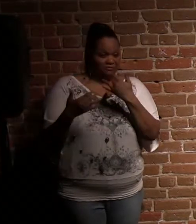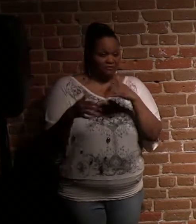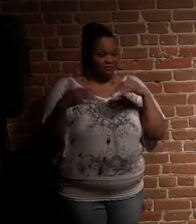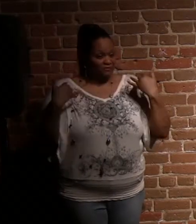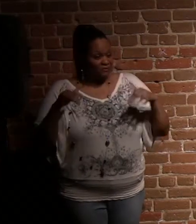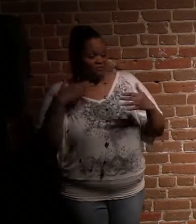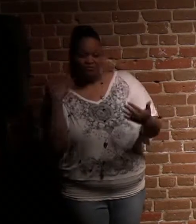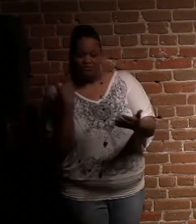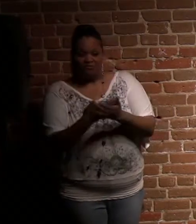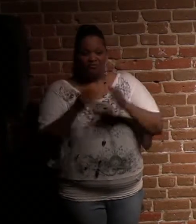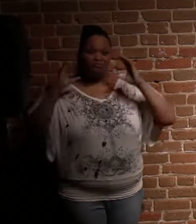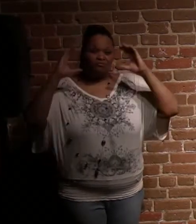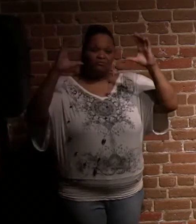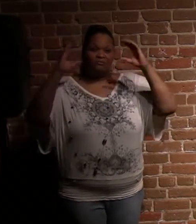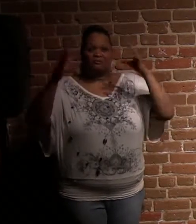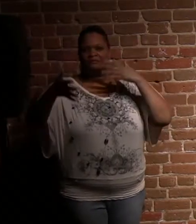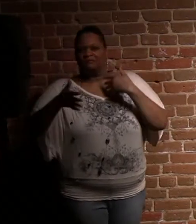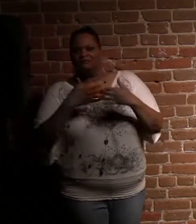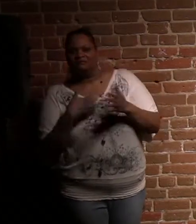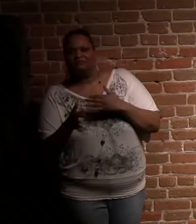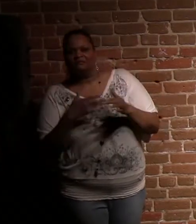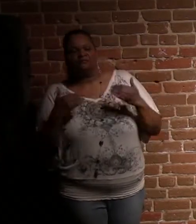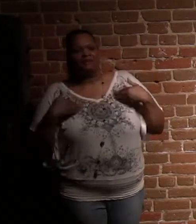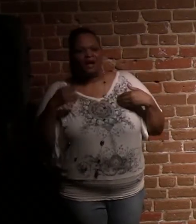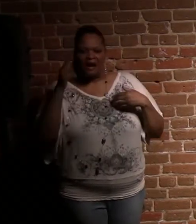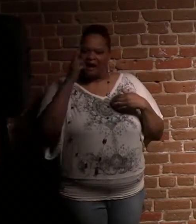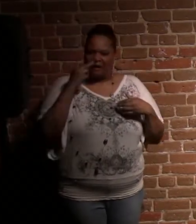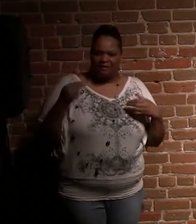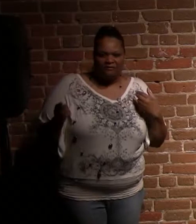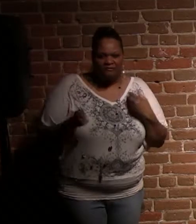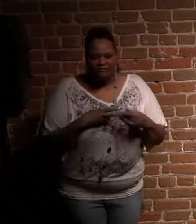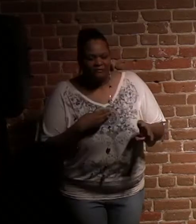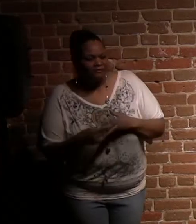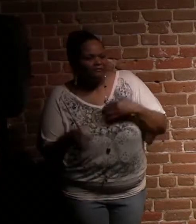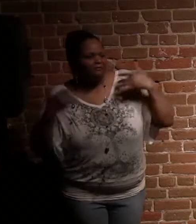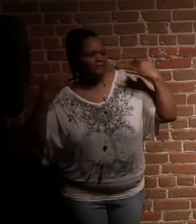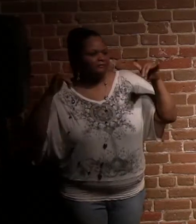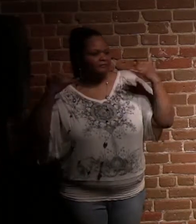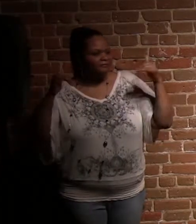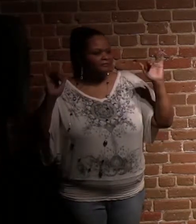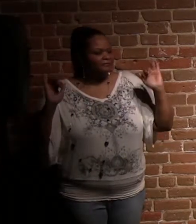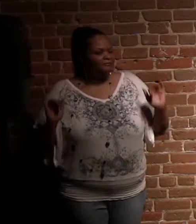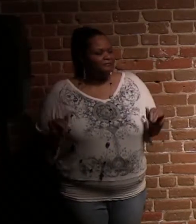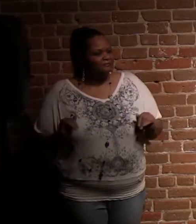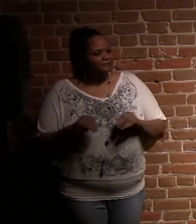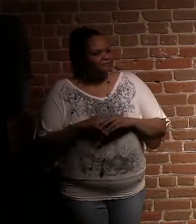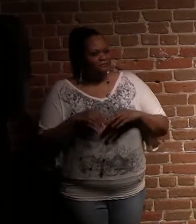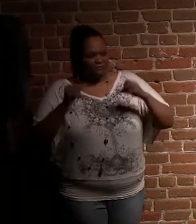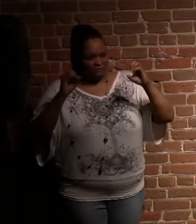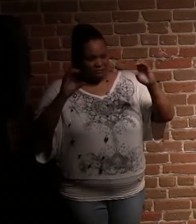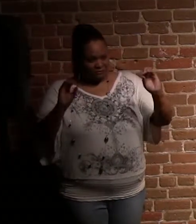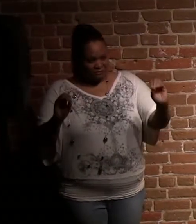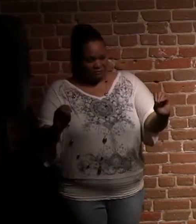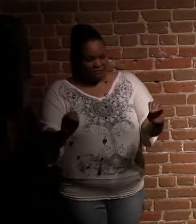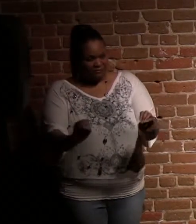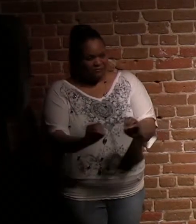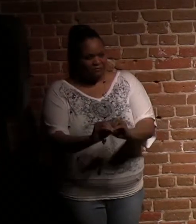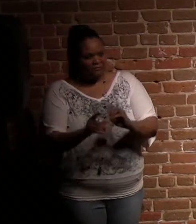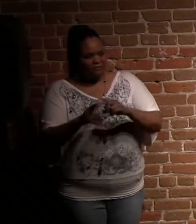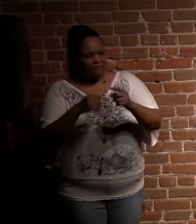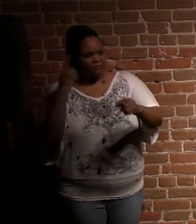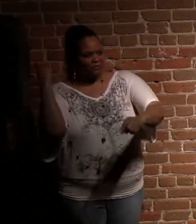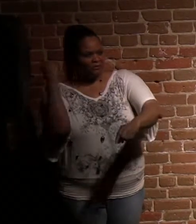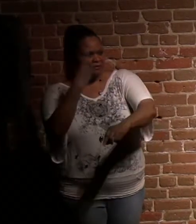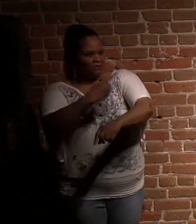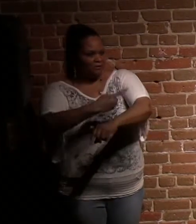good volleyball. So anyway, so I'm having fun. I'm playing, and so then one